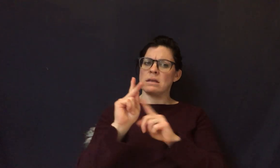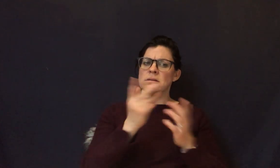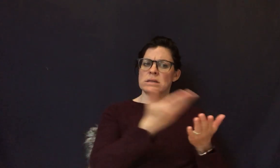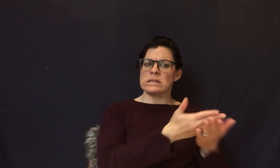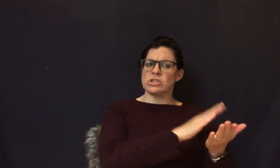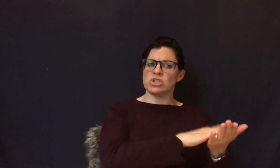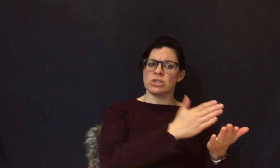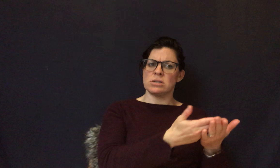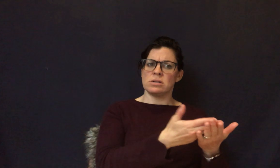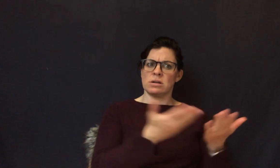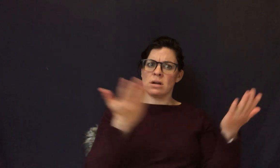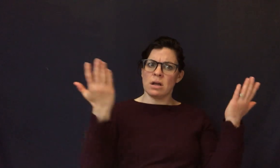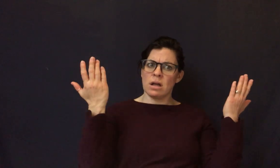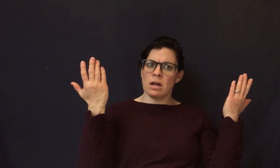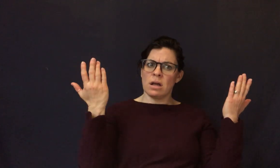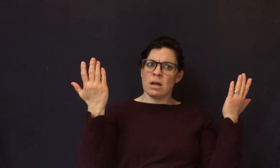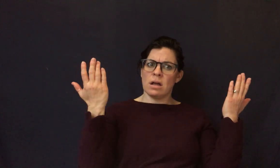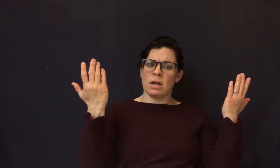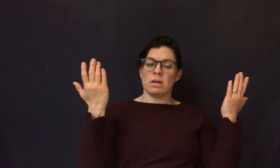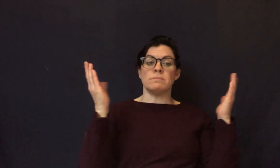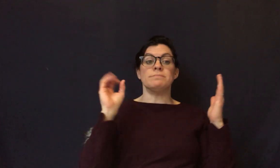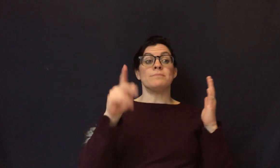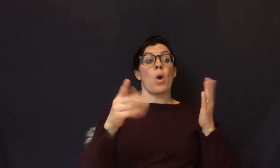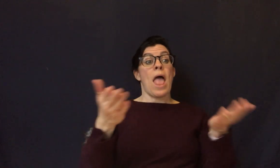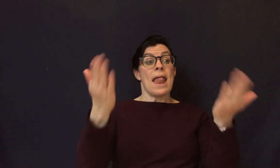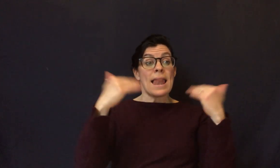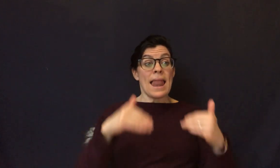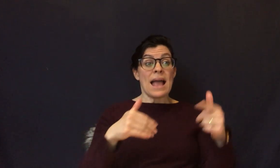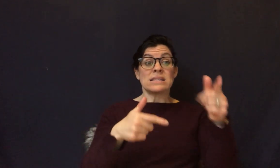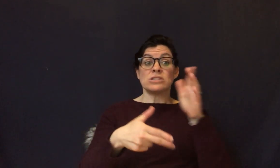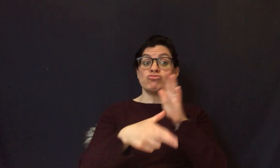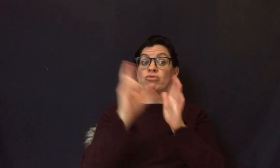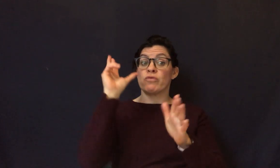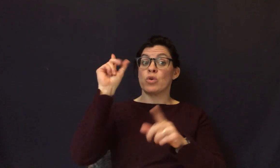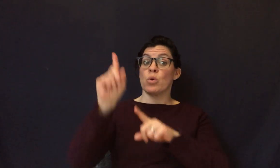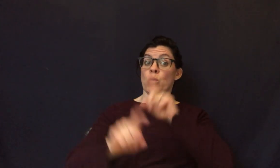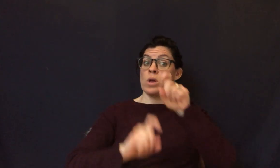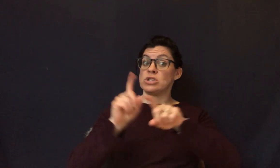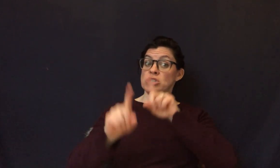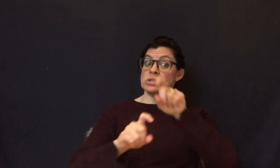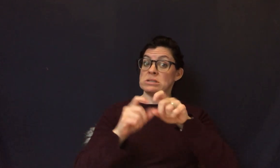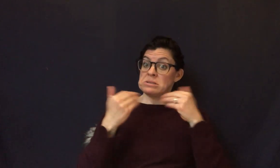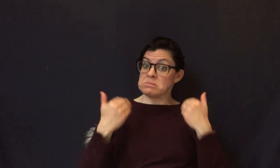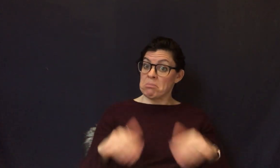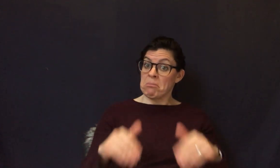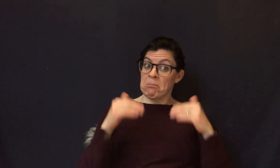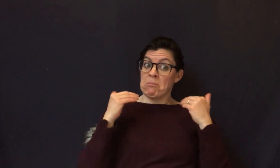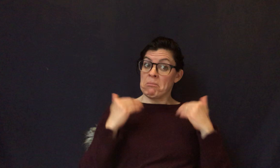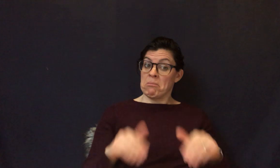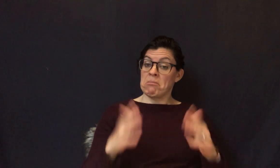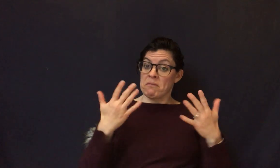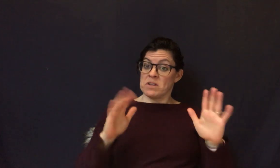right, we got about 4 or 5 pages of review questions. All right, so start